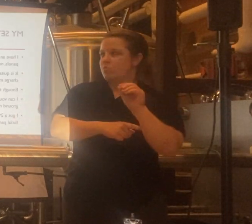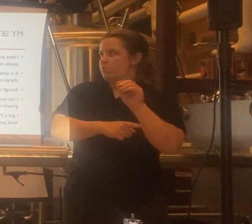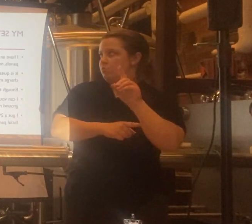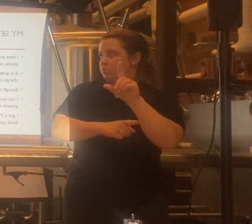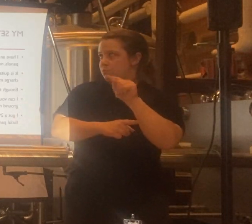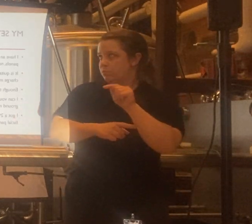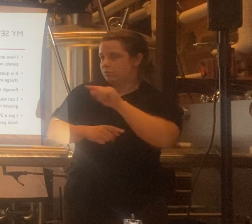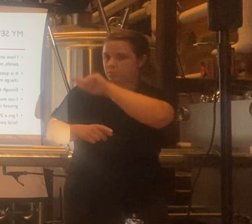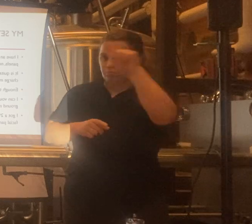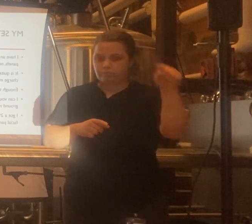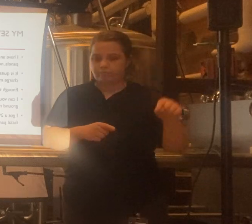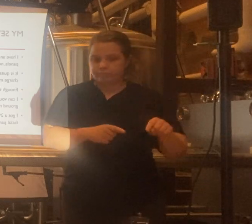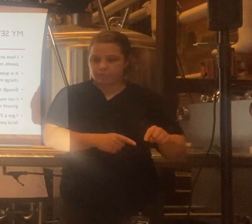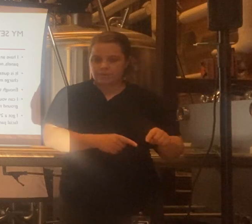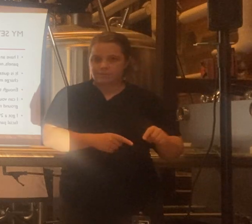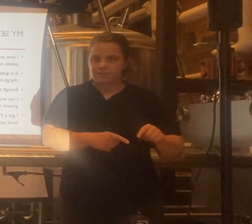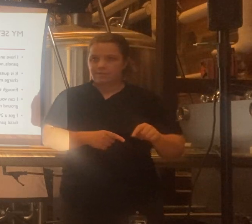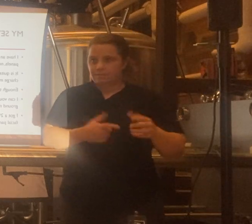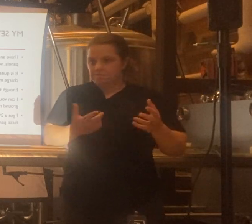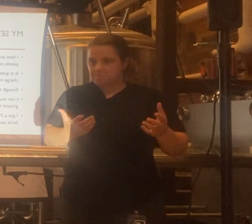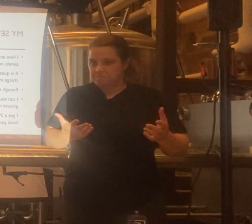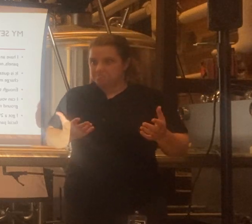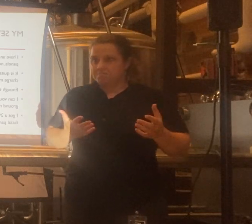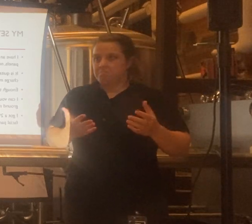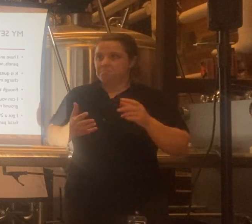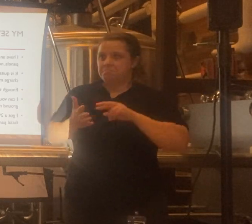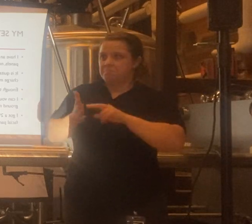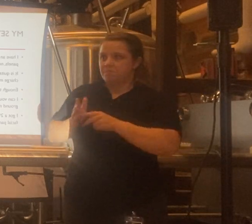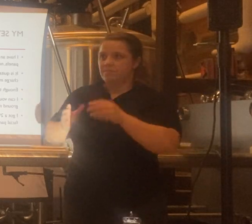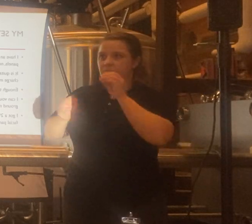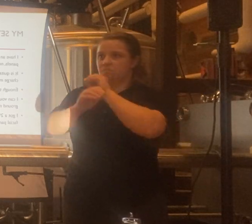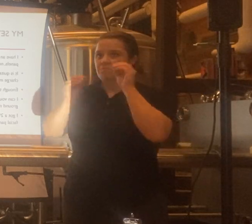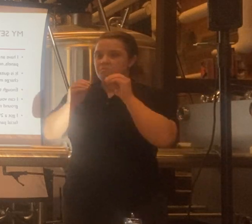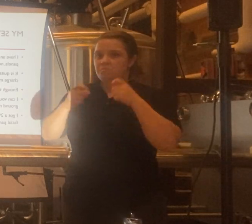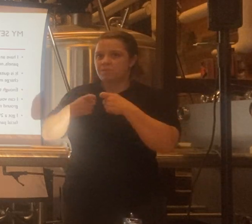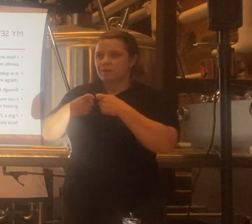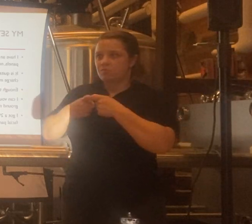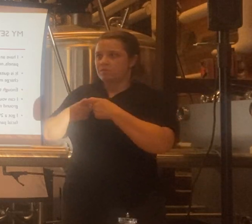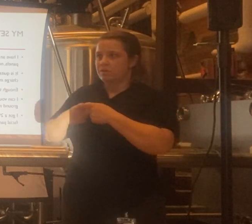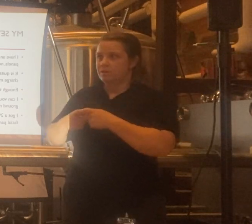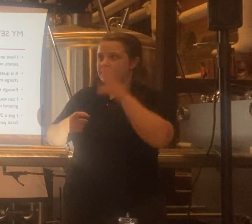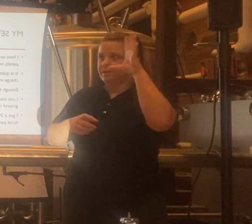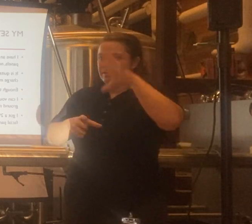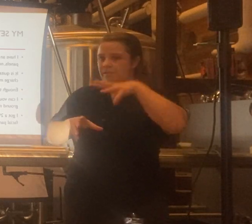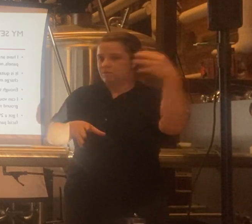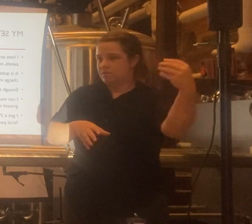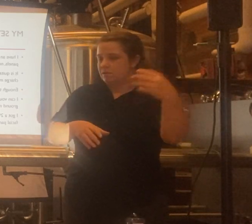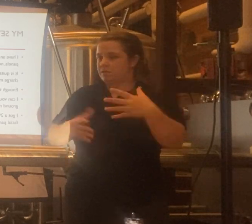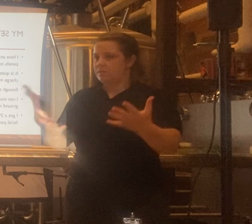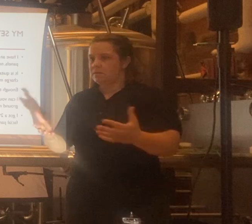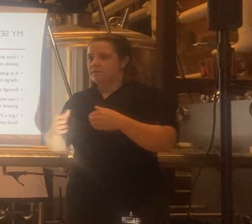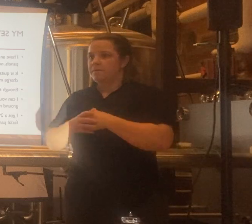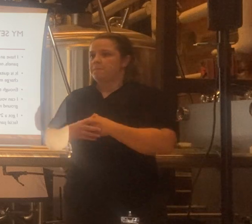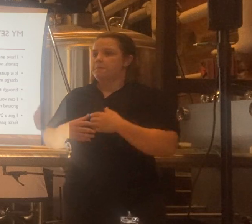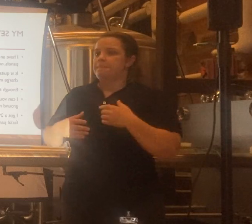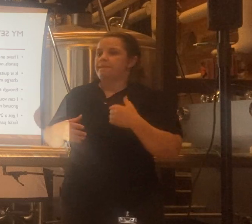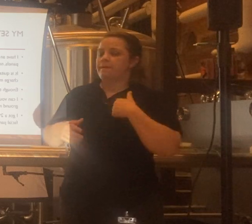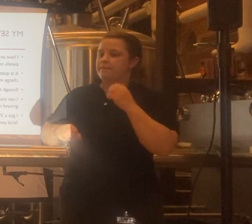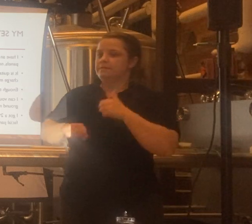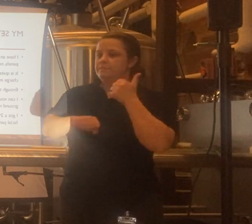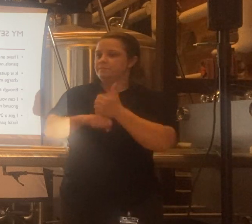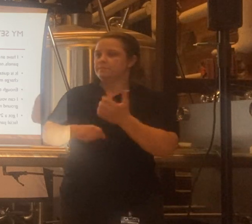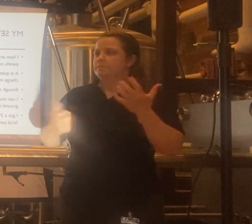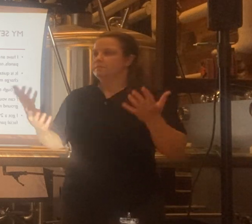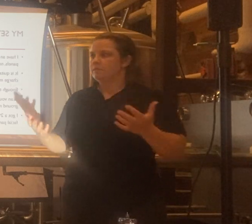and no batteries outside. That's the most important. So that was something I hacked up, and I contacted Blue Eddy. I said, hey, can I use this cable